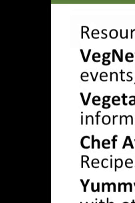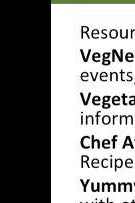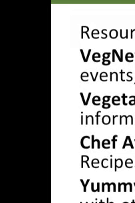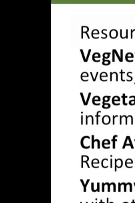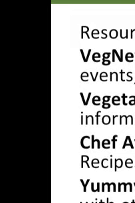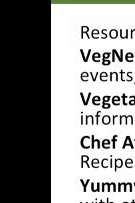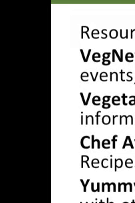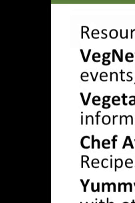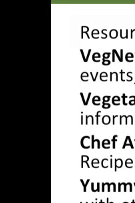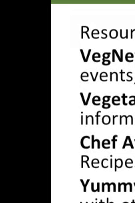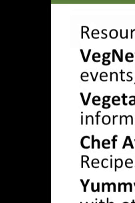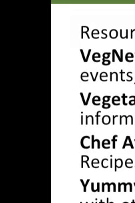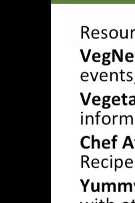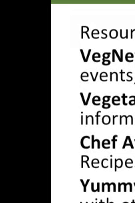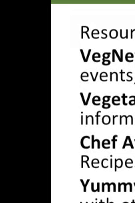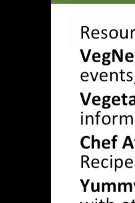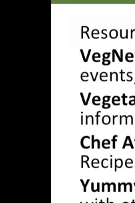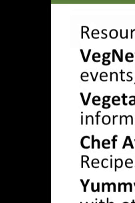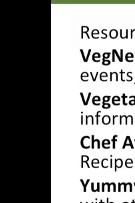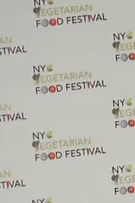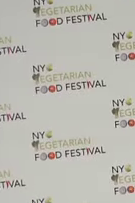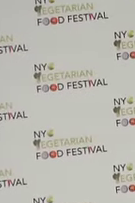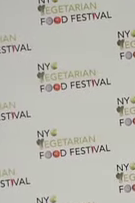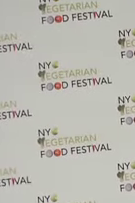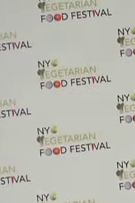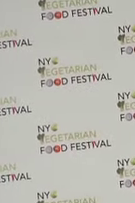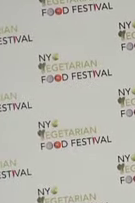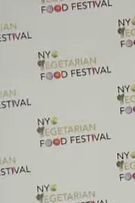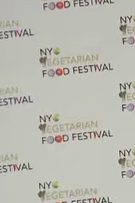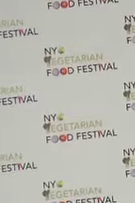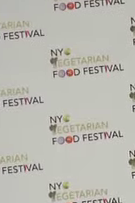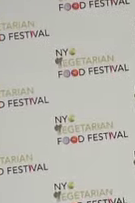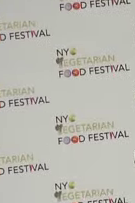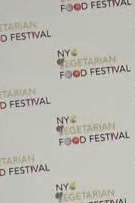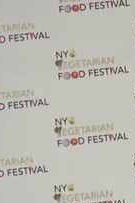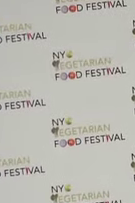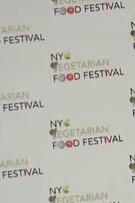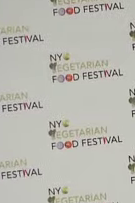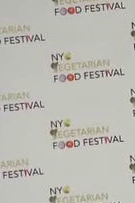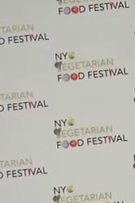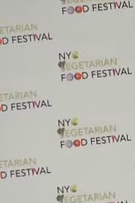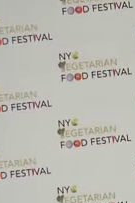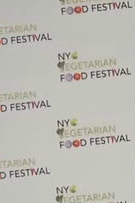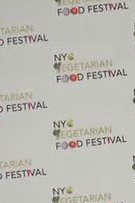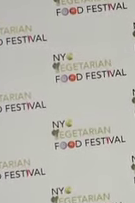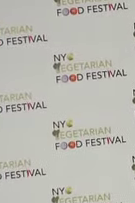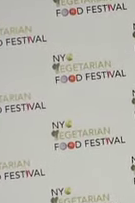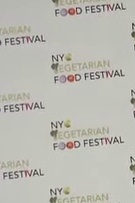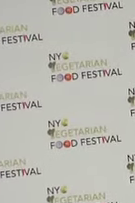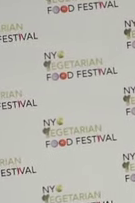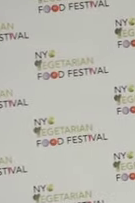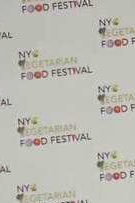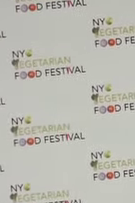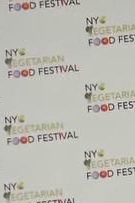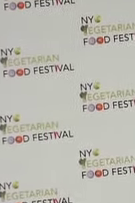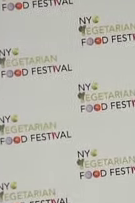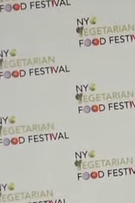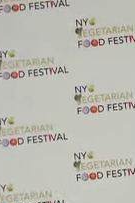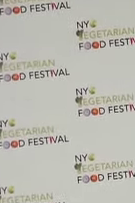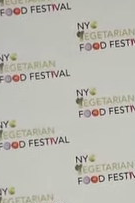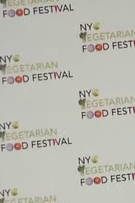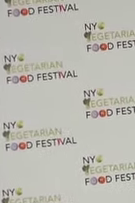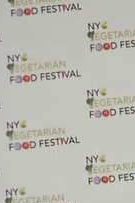I Eat Grass, is really fun. And Yummy Plants is a great place for you. It's really a community for you to ask questions, and